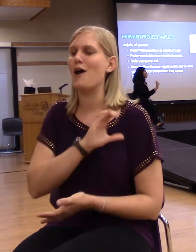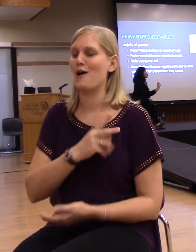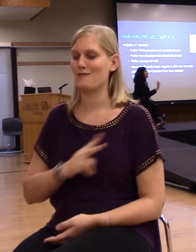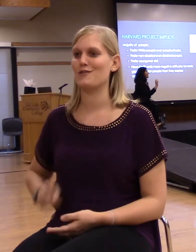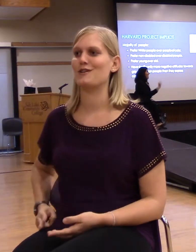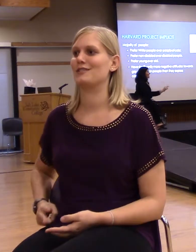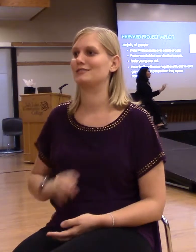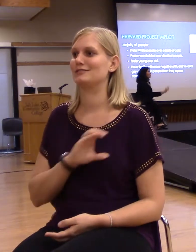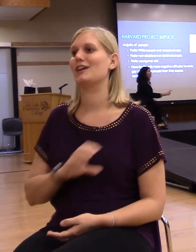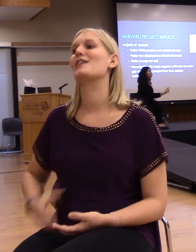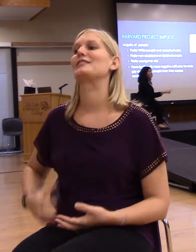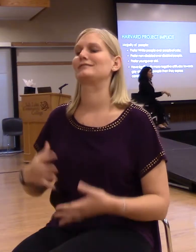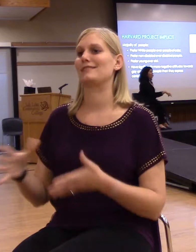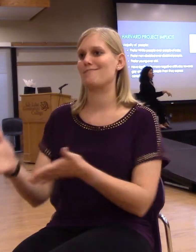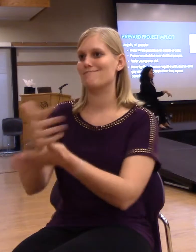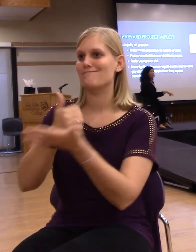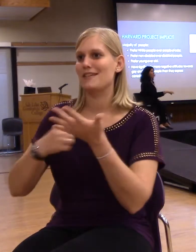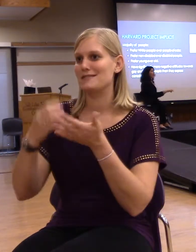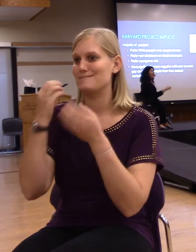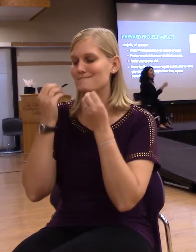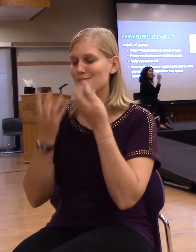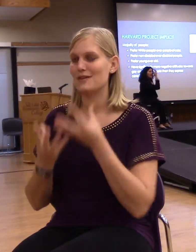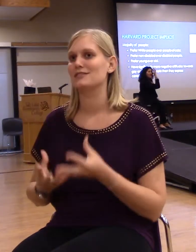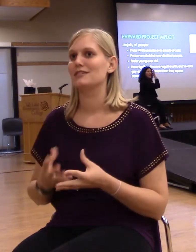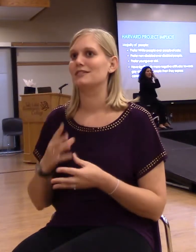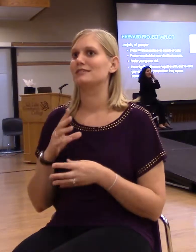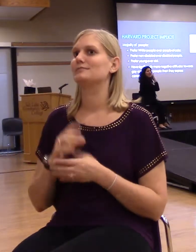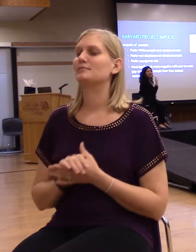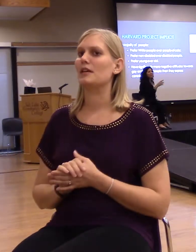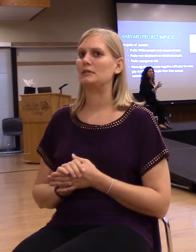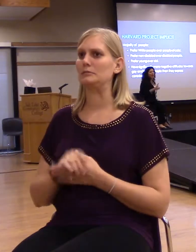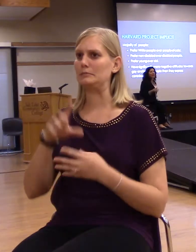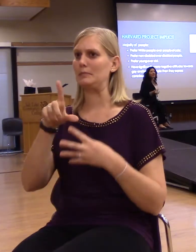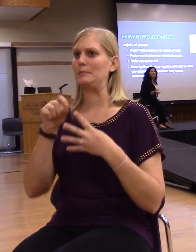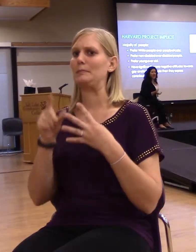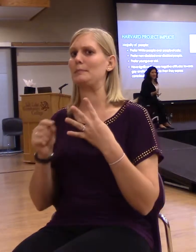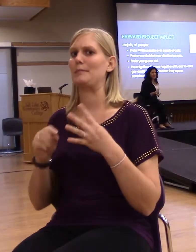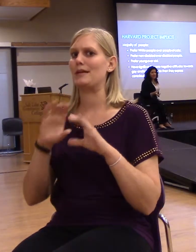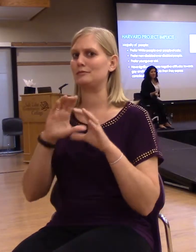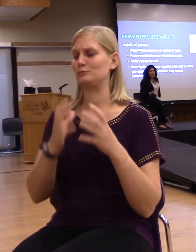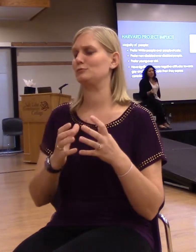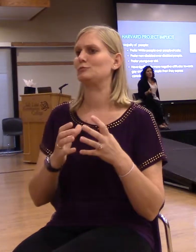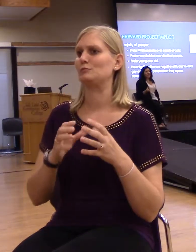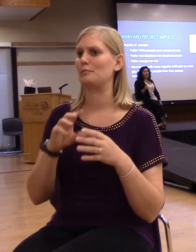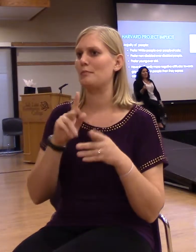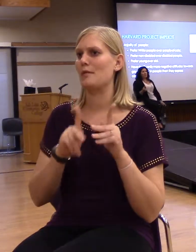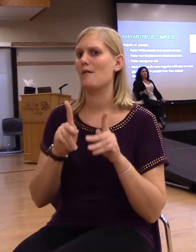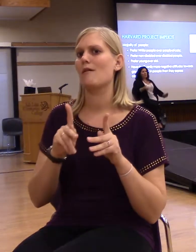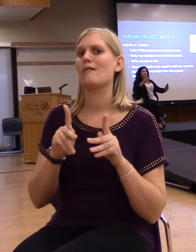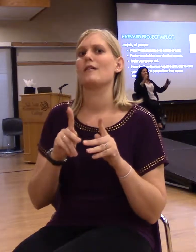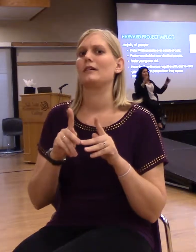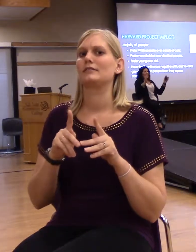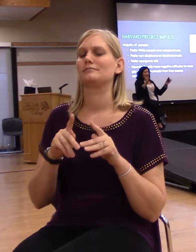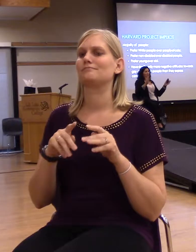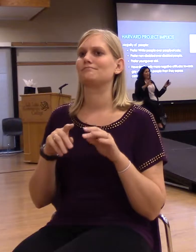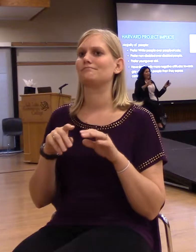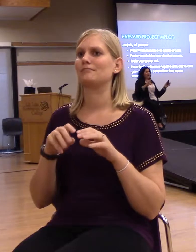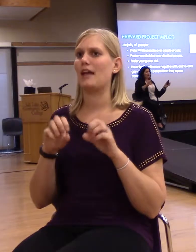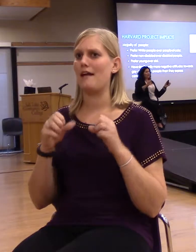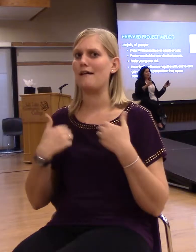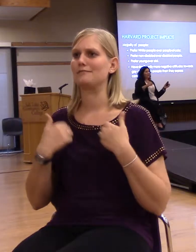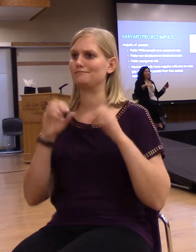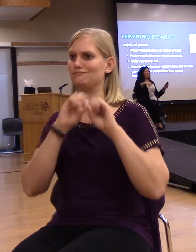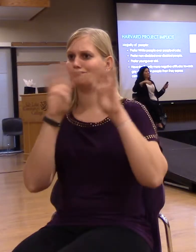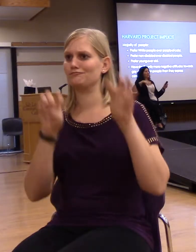basically you choose a category of people and they give you an online test. So they give you the